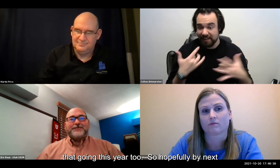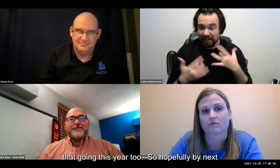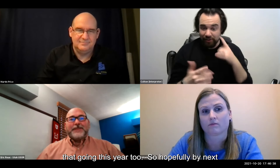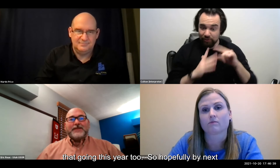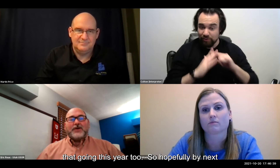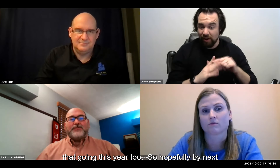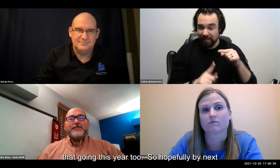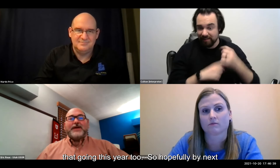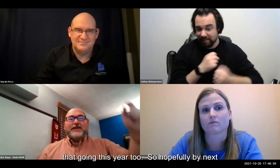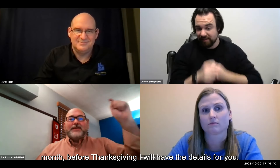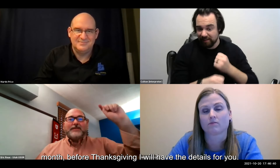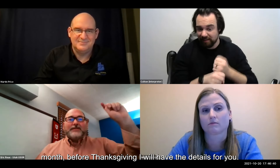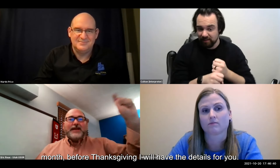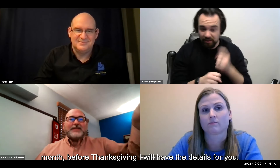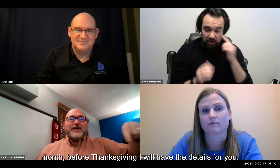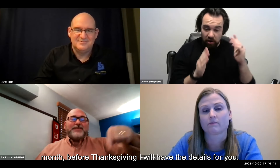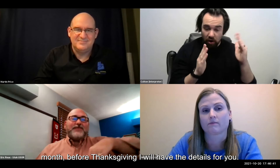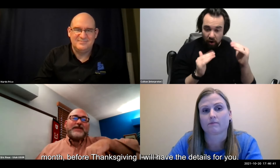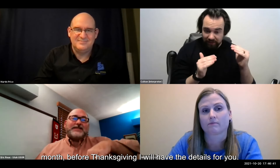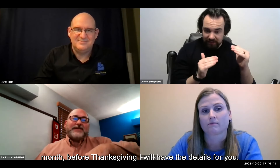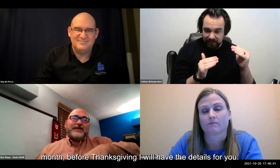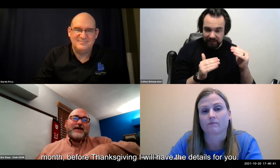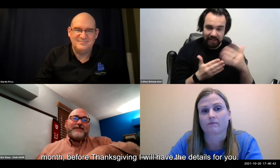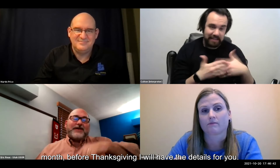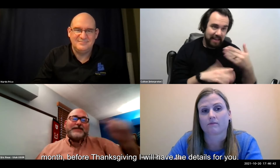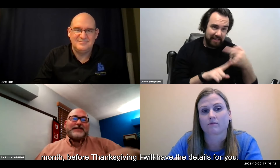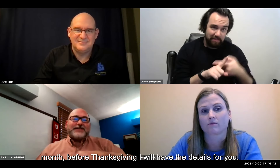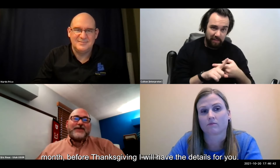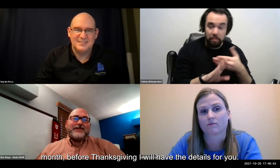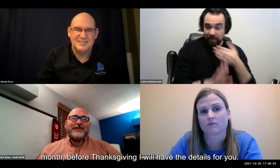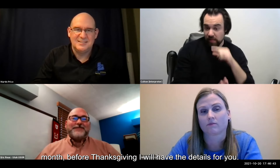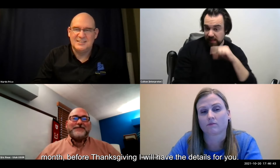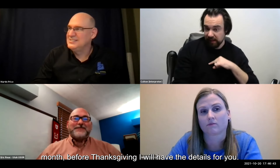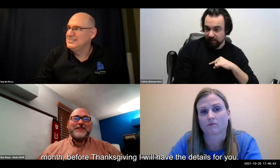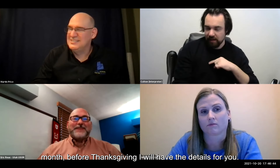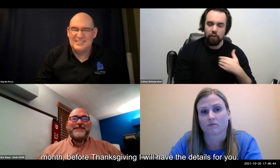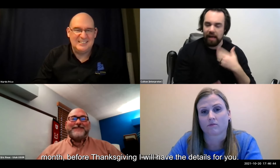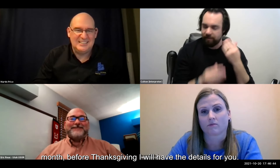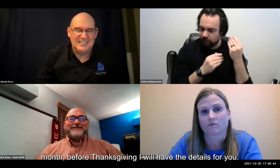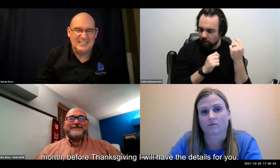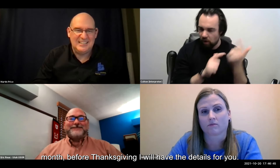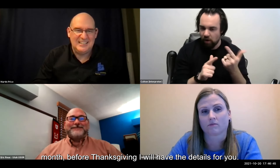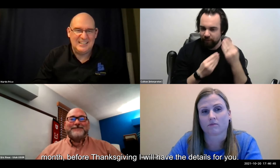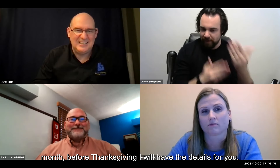too. So hopefully by next month before Thanksgiving, I'll have all the details for all of you.